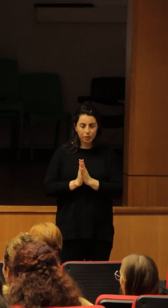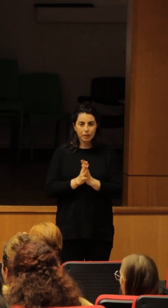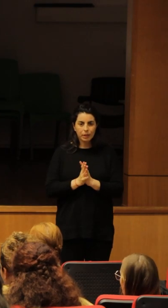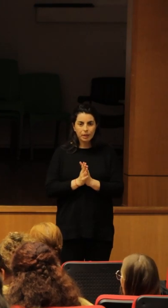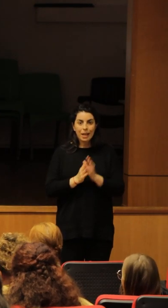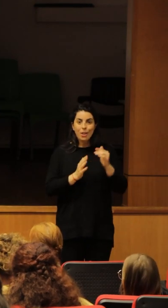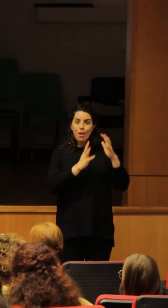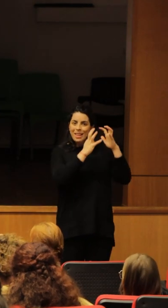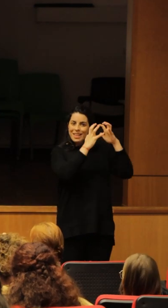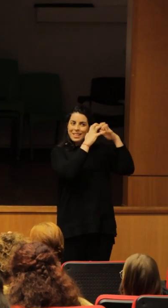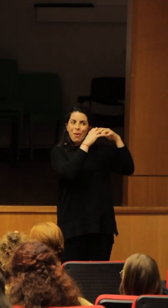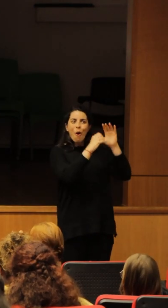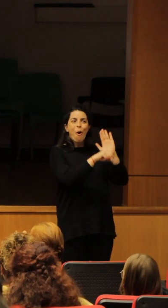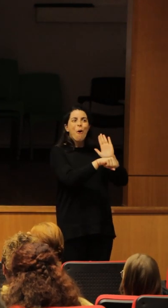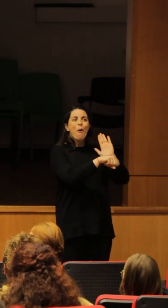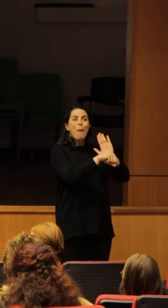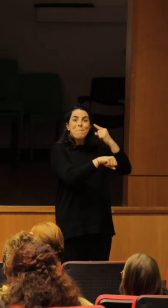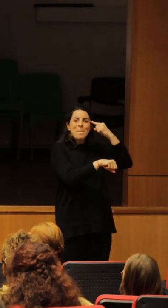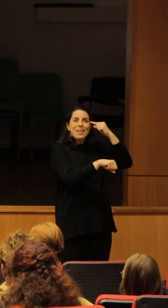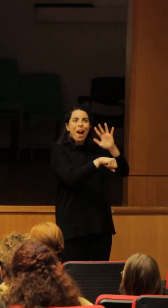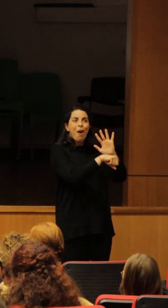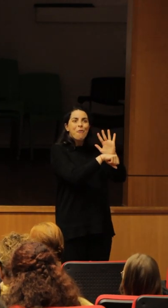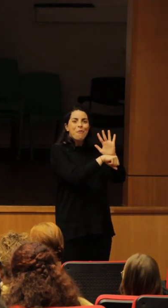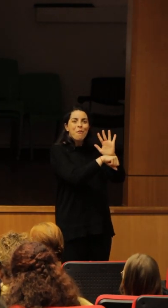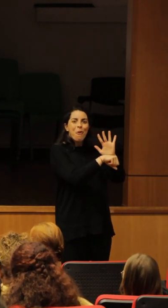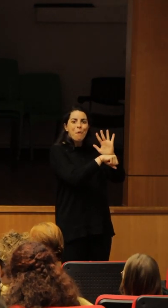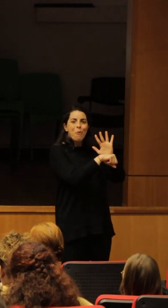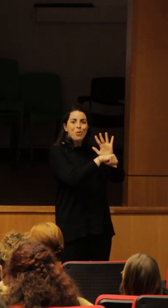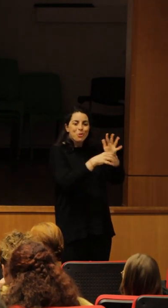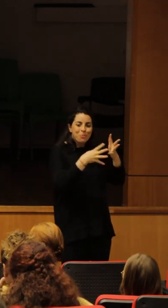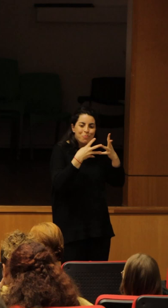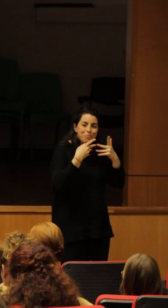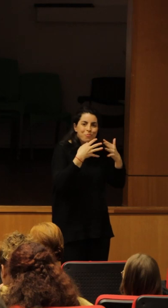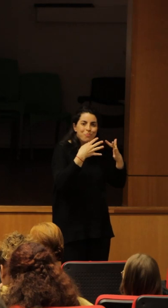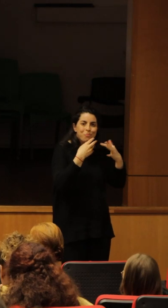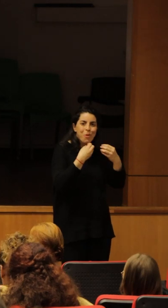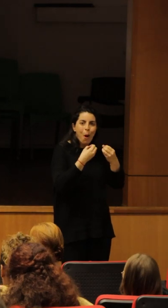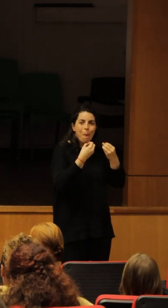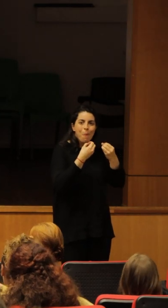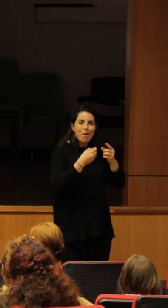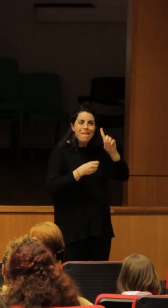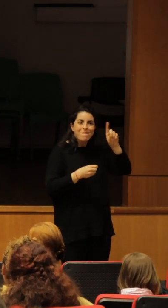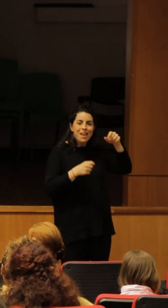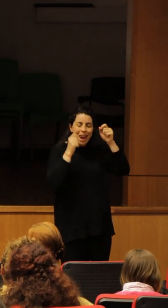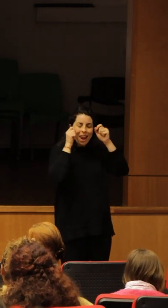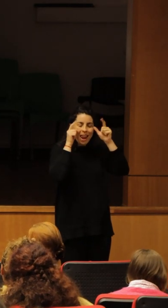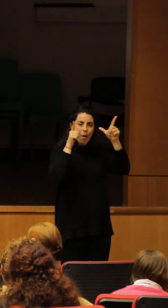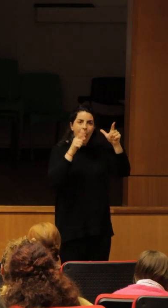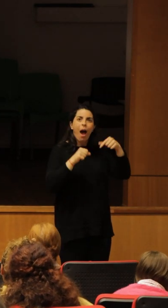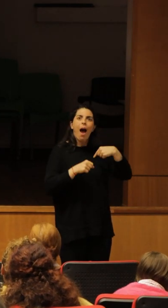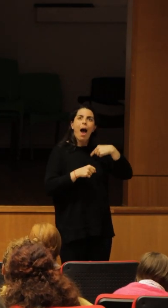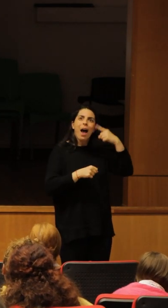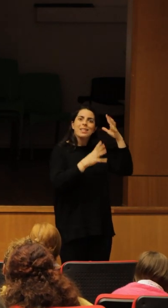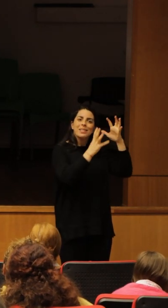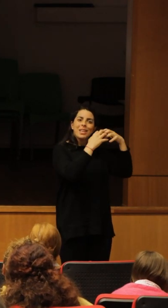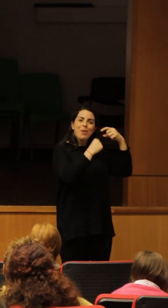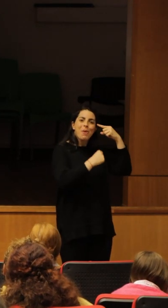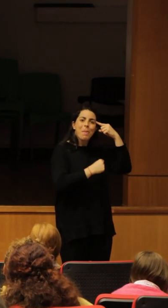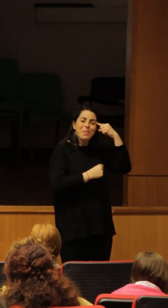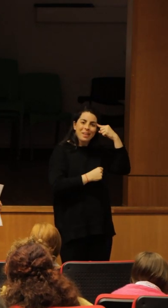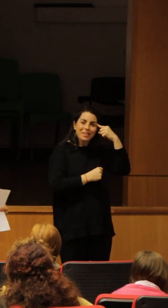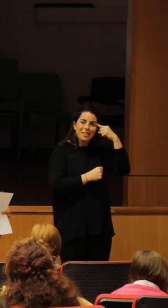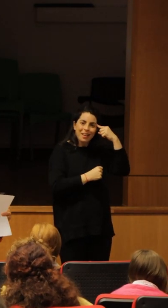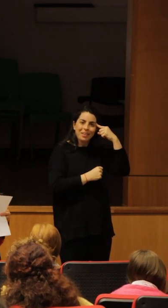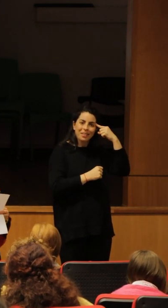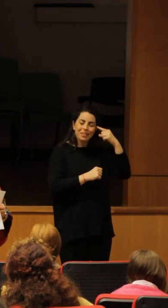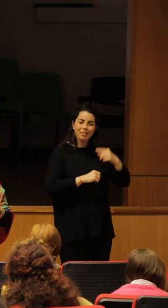El cerebro simula lo que recibe con el lenguaje. So when we say I run out of time or I run